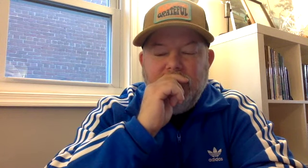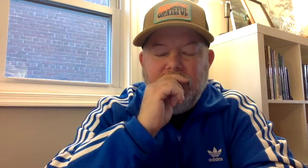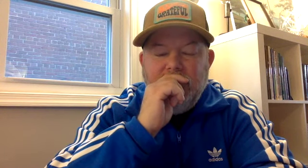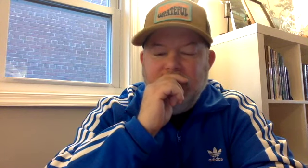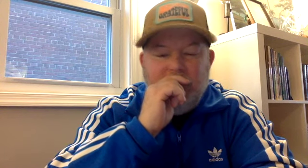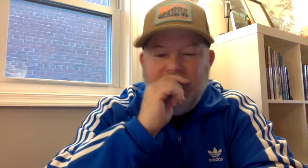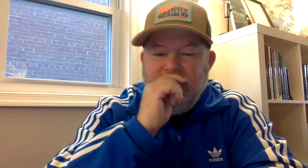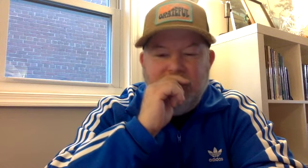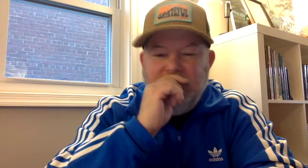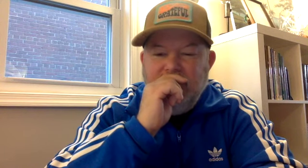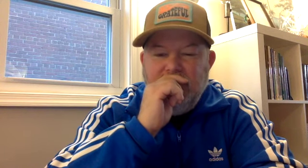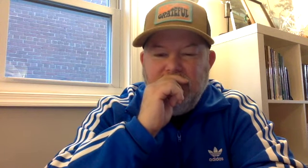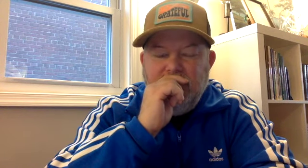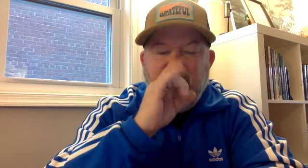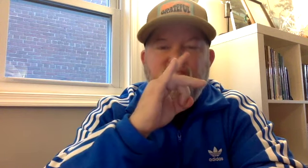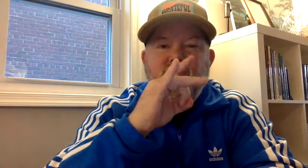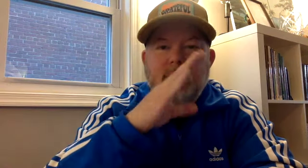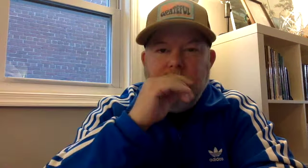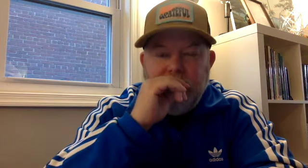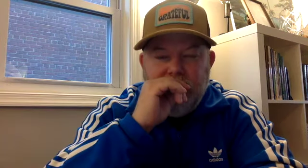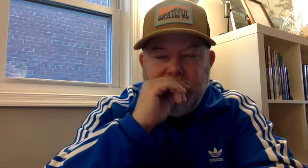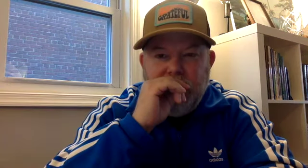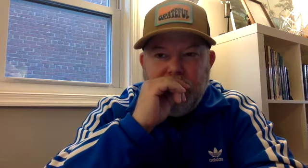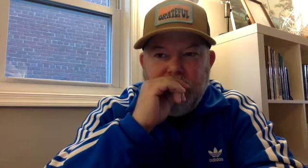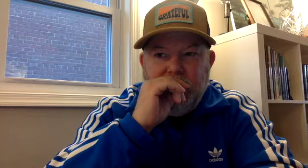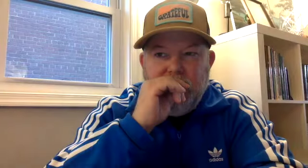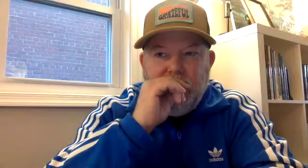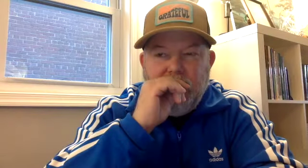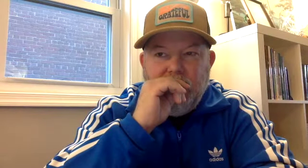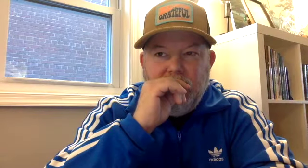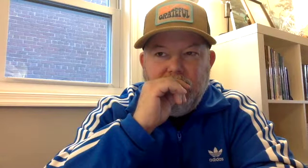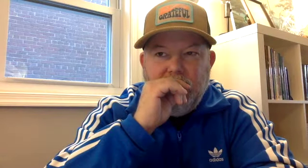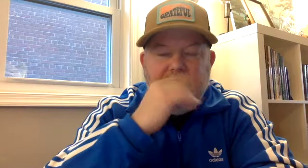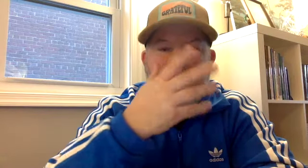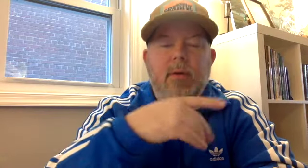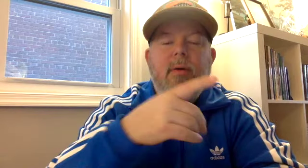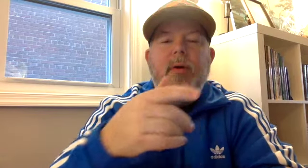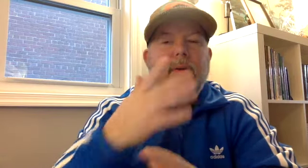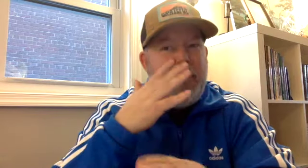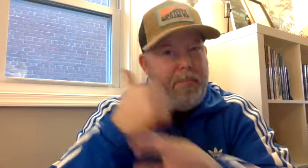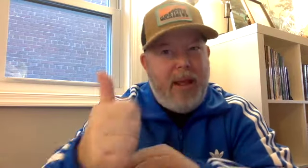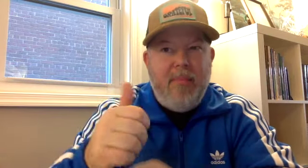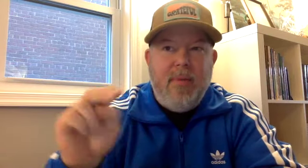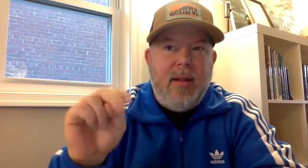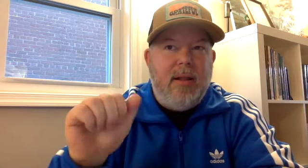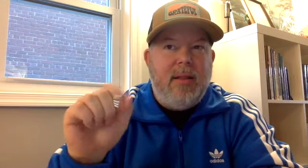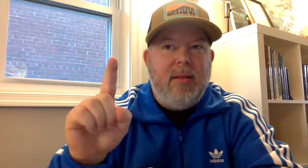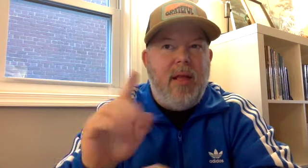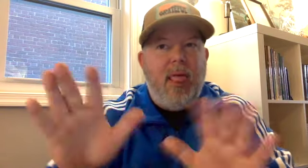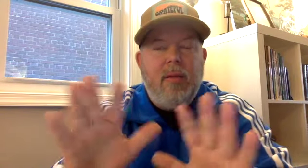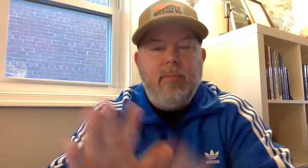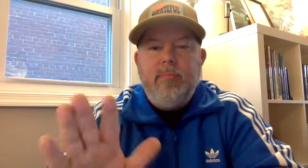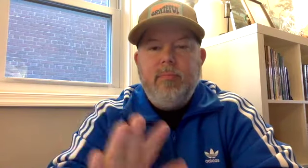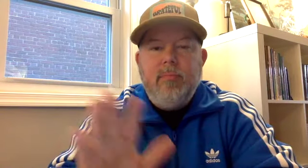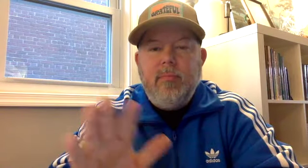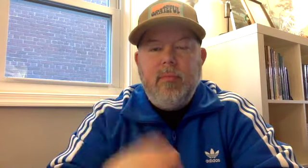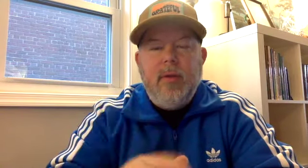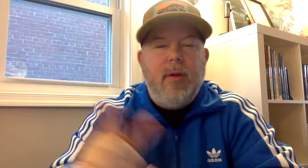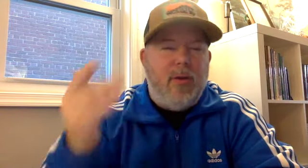now. Protect yourself from the unprecedented rise in cost for parts and repairs. Call now to save money with your price lock guarantee.